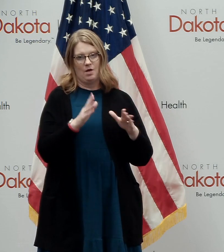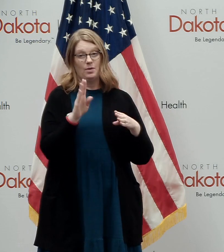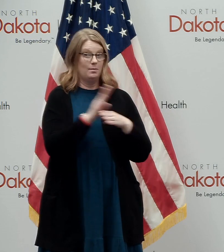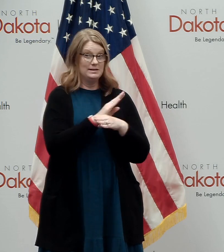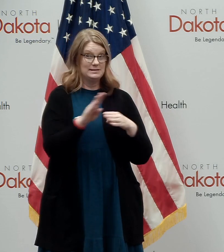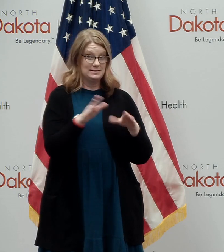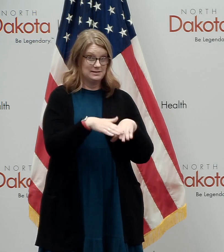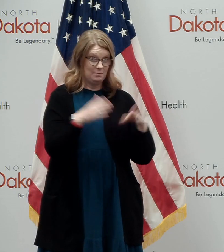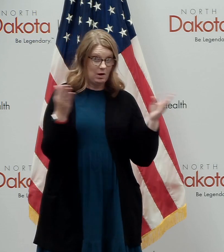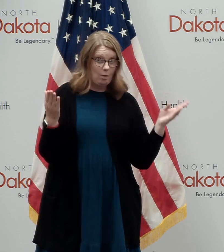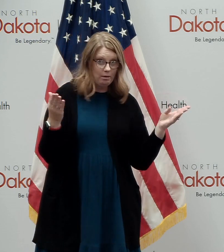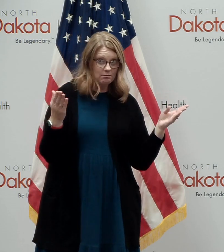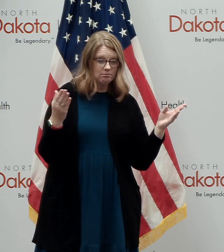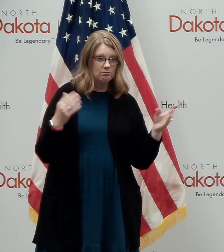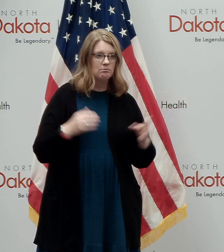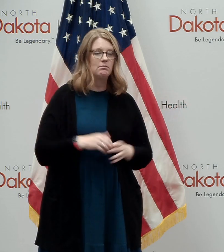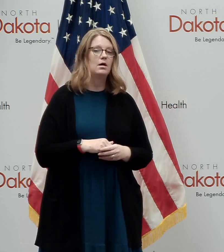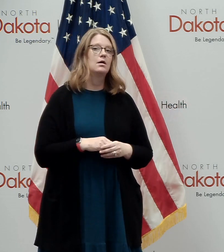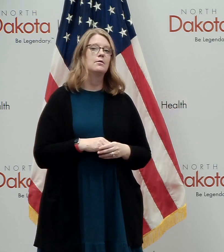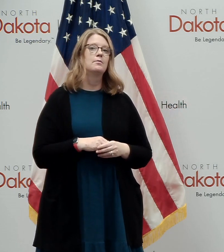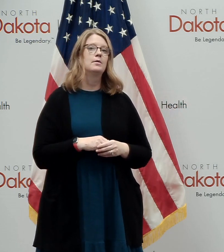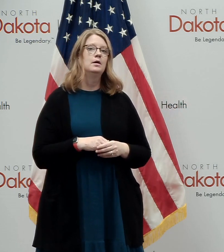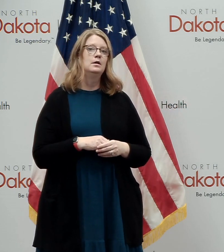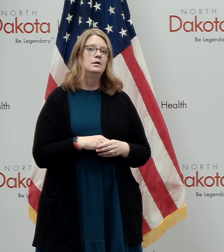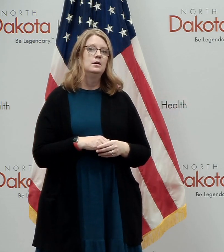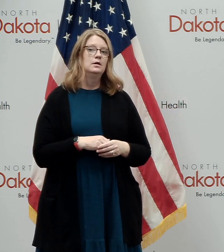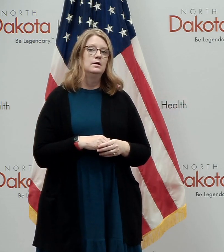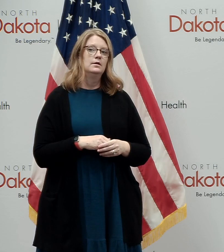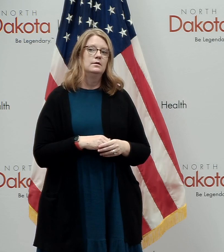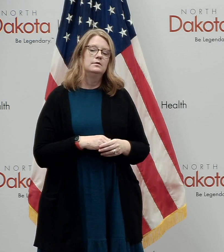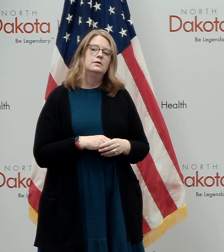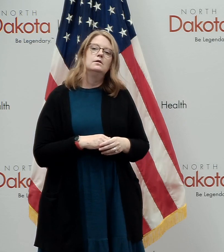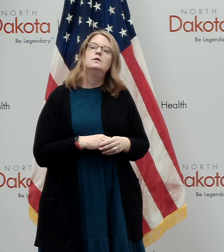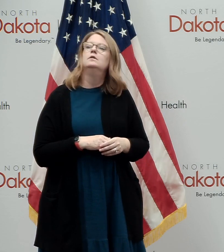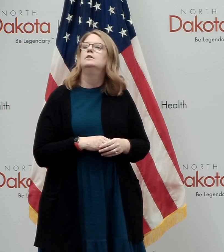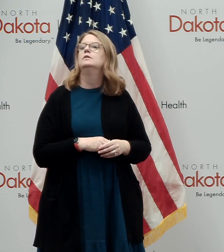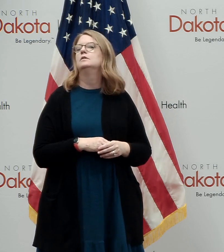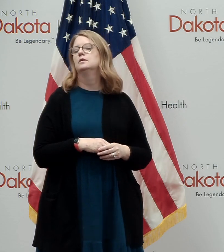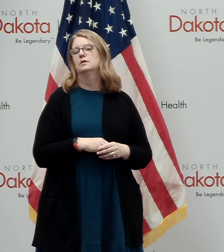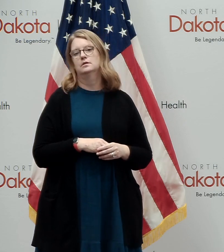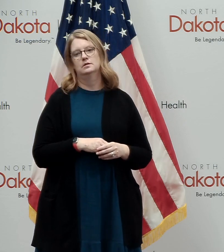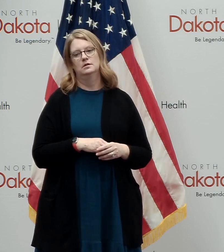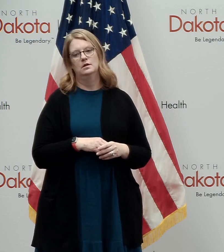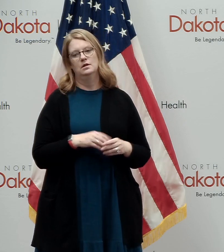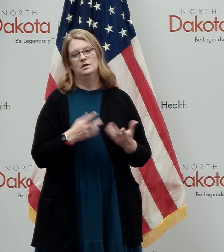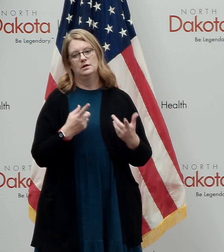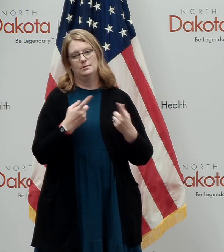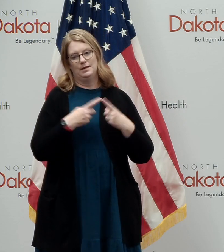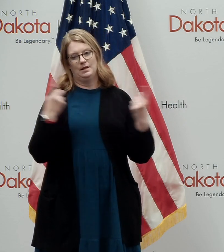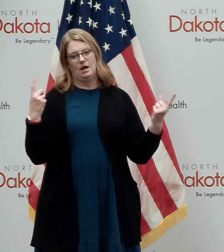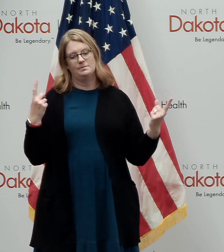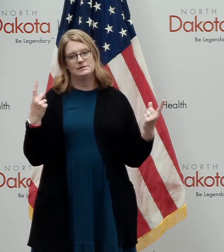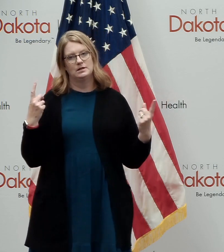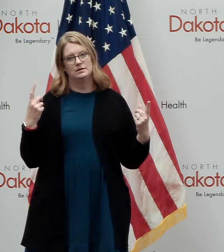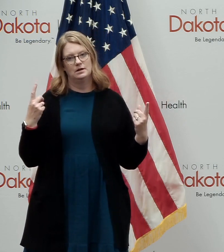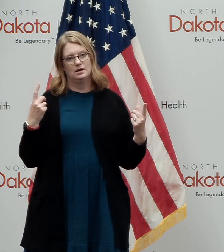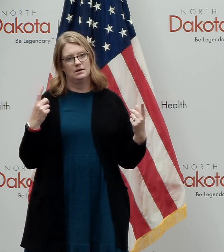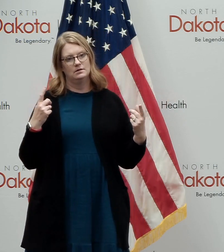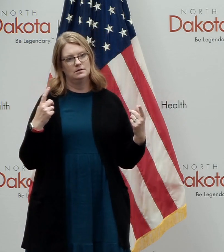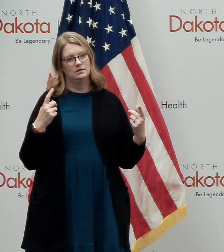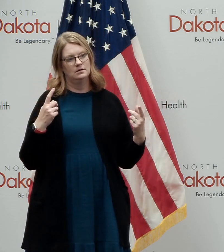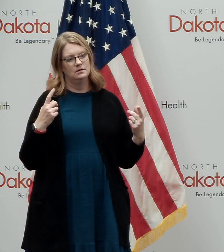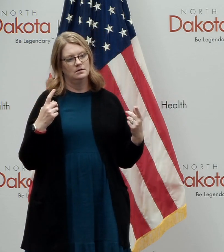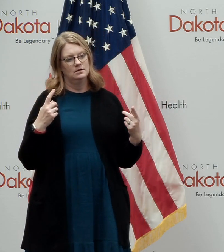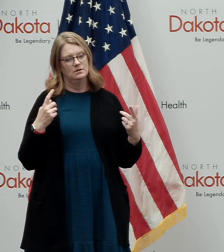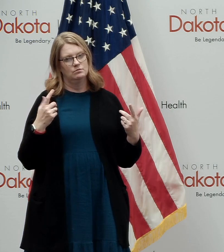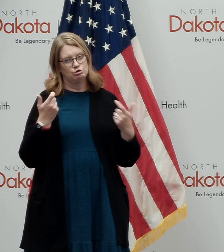open, as opposed to to sort of go the other way, which would imply that we're